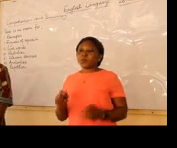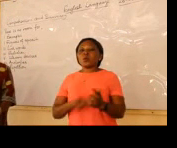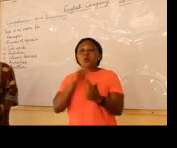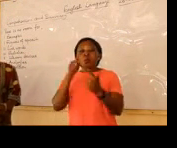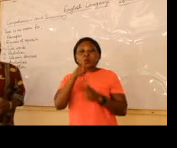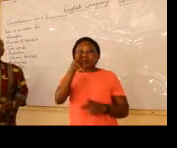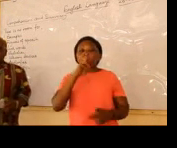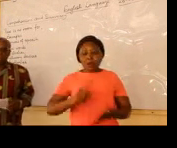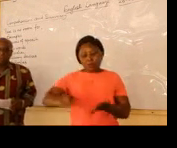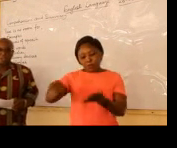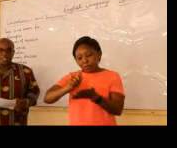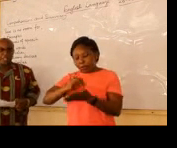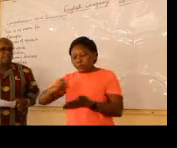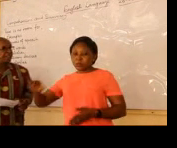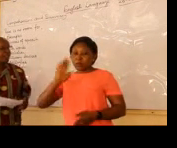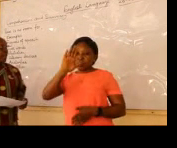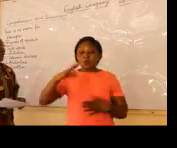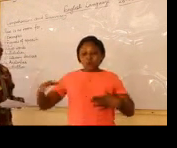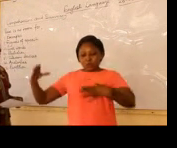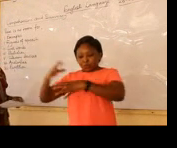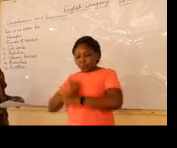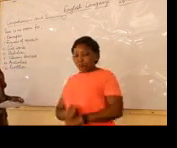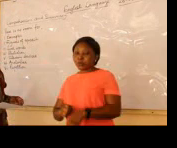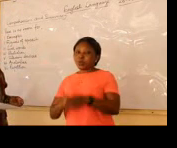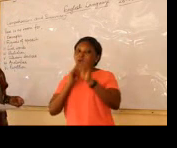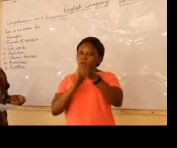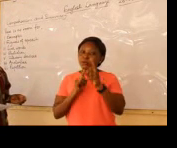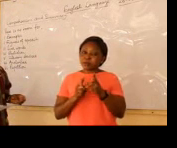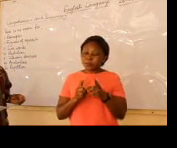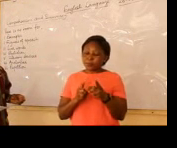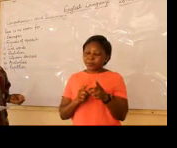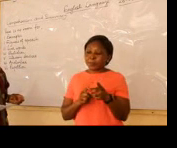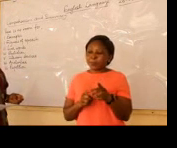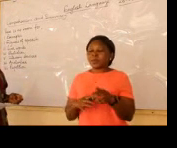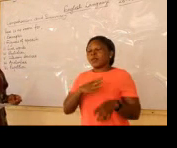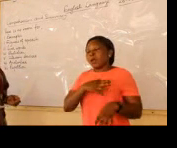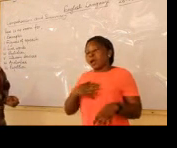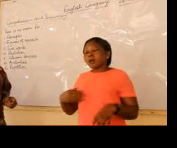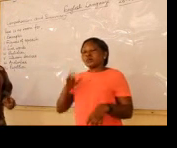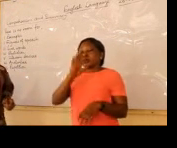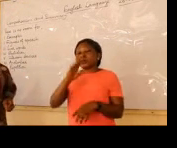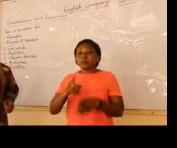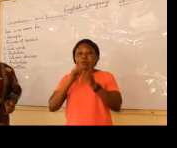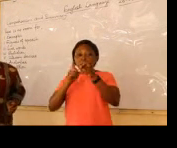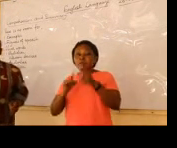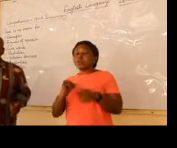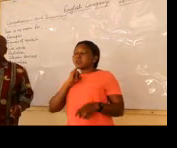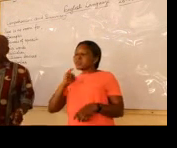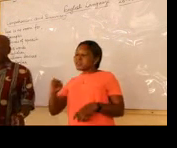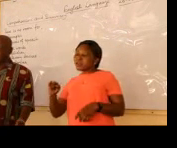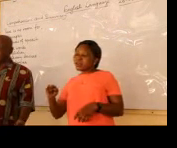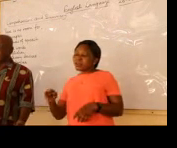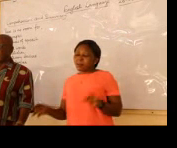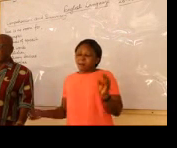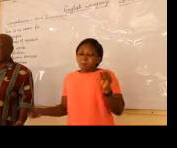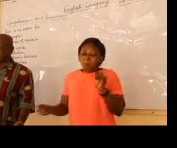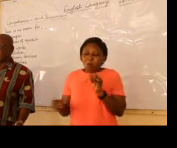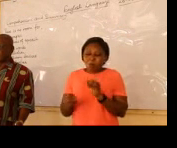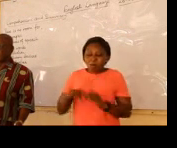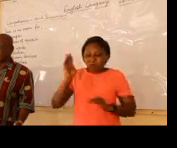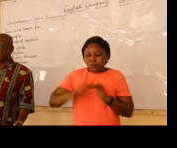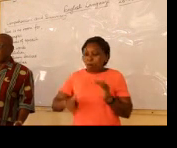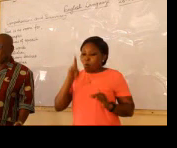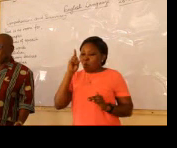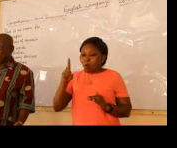when you are writing your summary answer, and your answer is exceeding 1.5